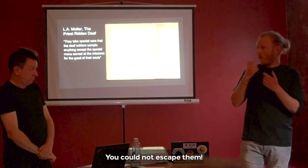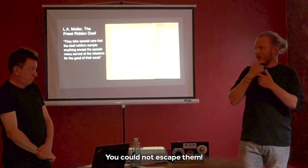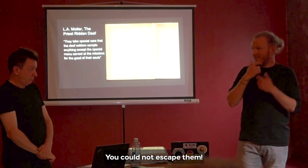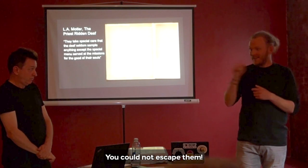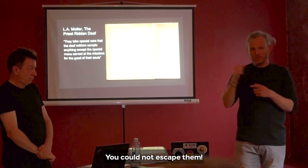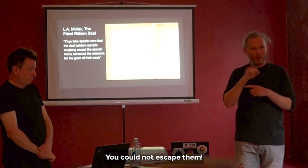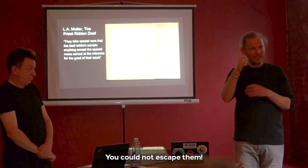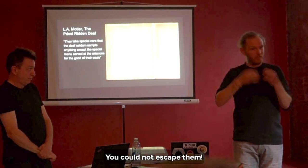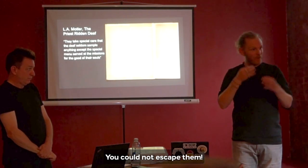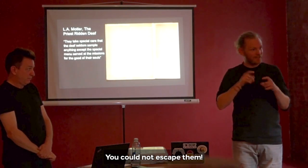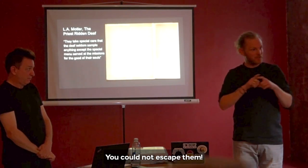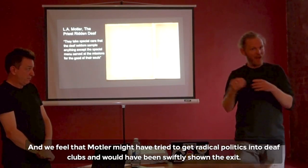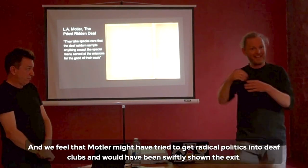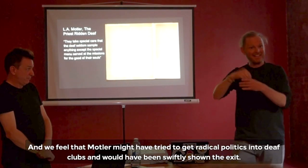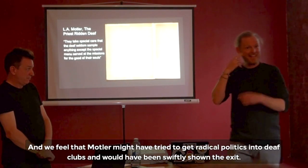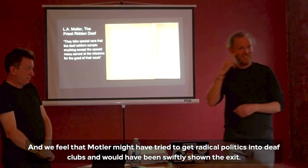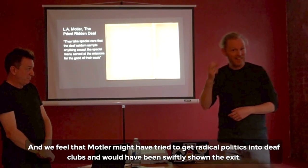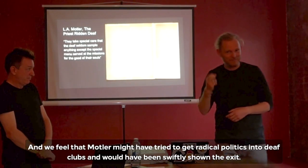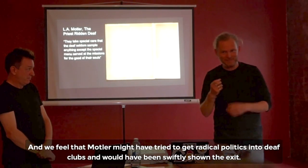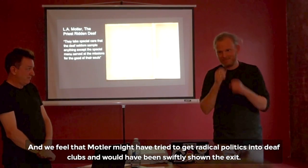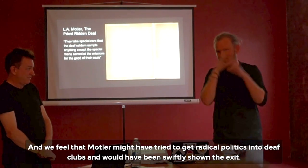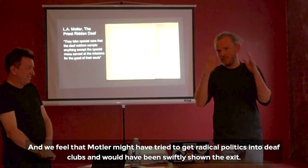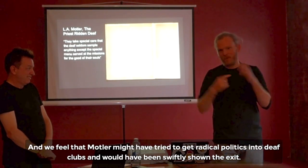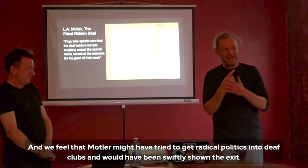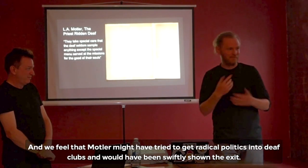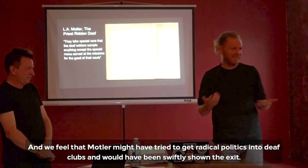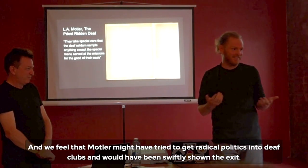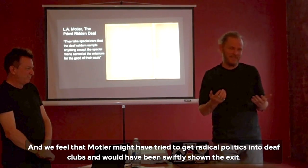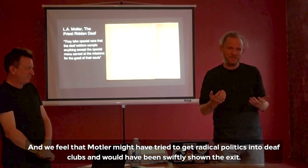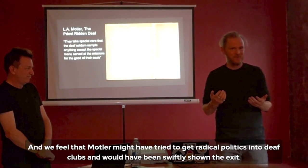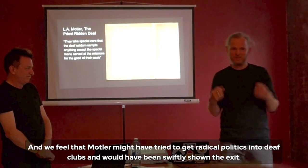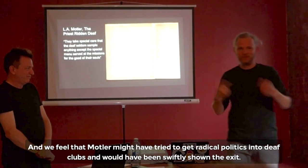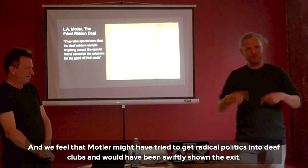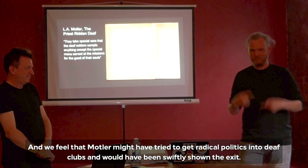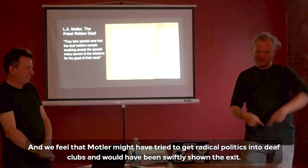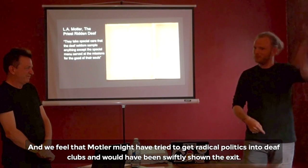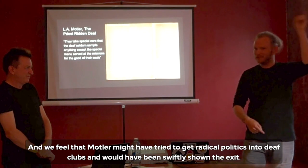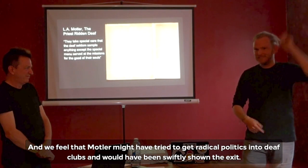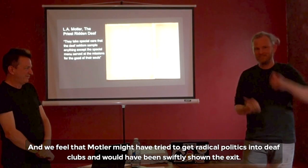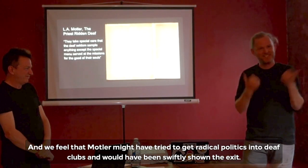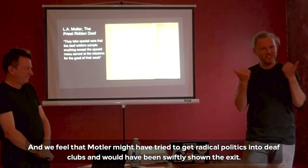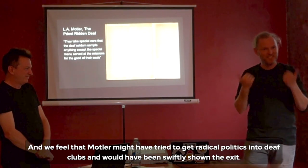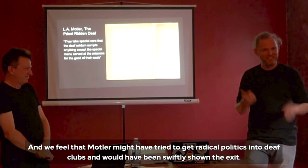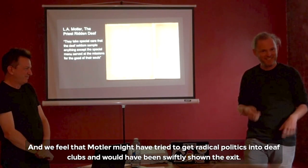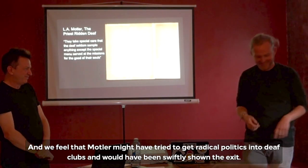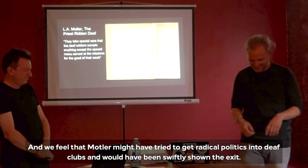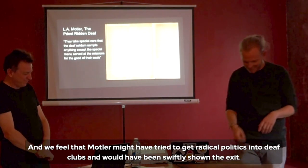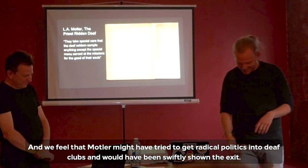funeral, you could not escape them. And we feel that Motler might have tried to get radical politics into deaf clubs and would